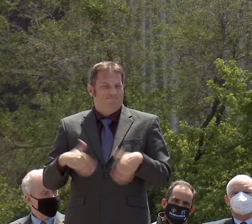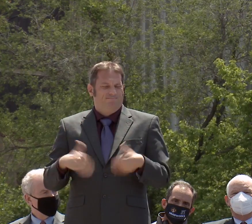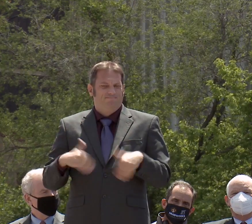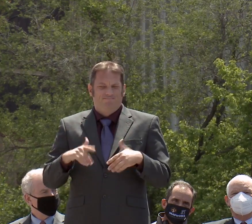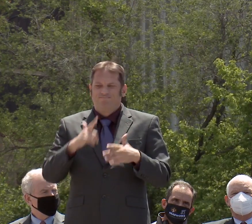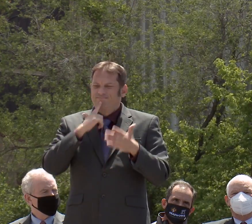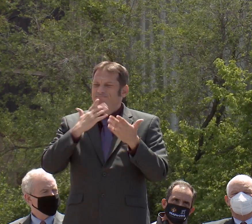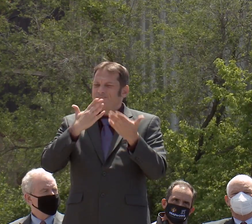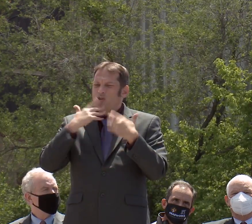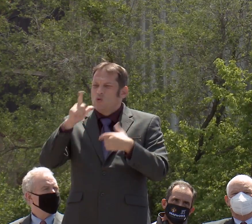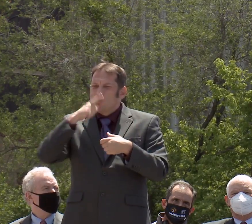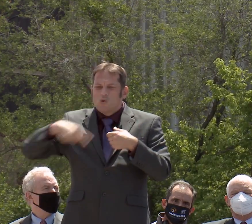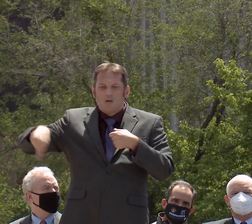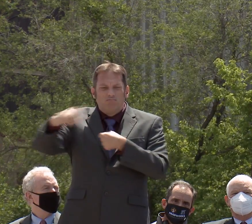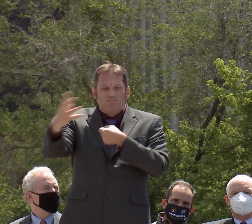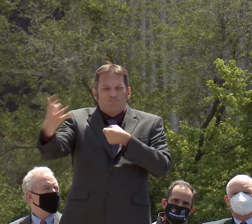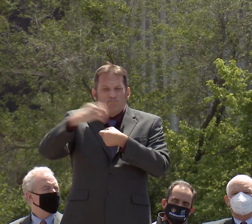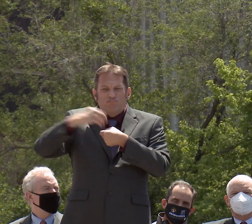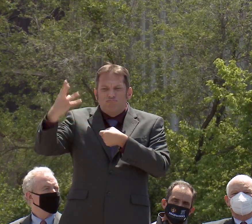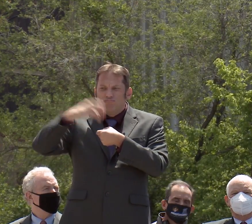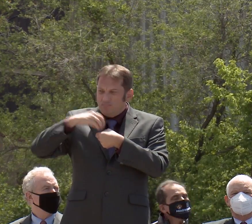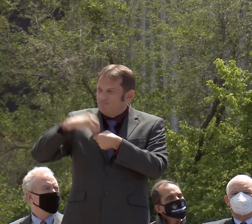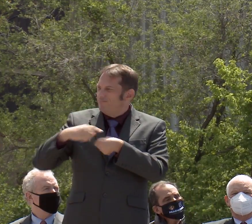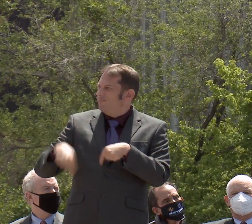pleased to introduce Michael Hankin, who